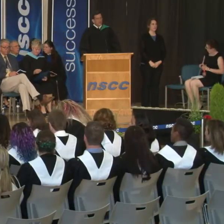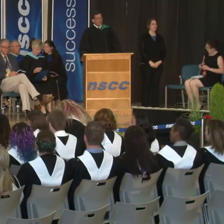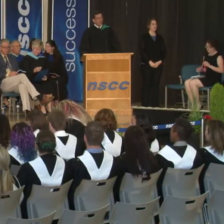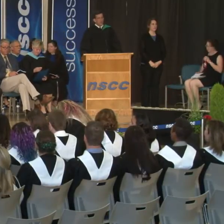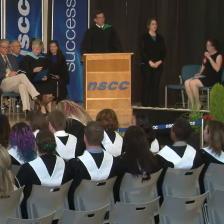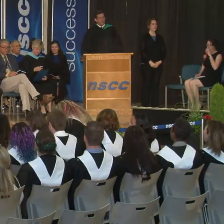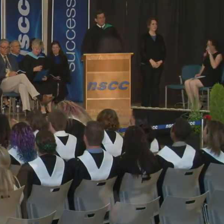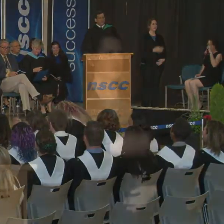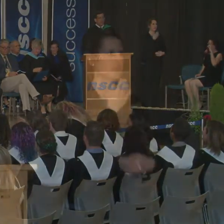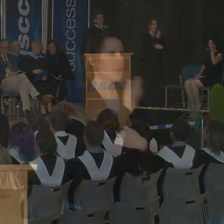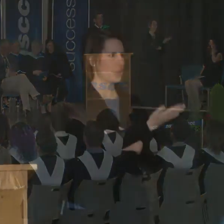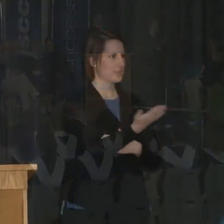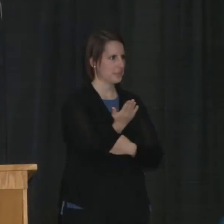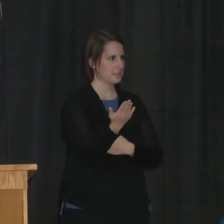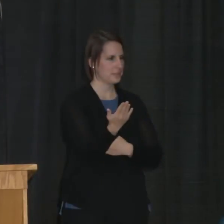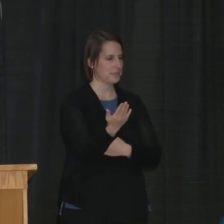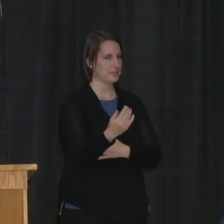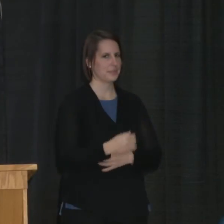Good morning.